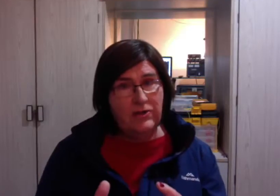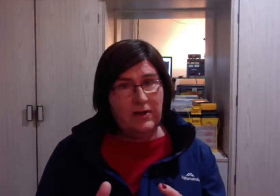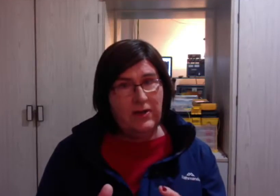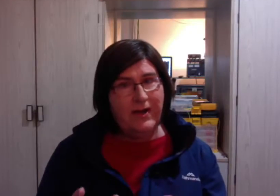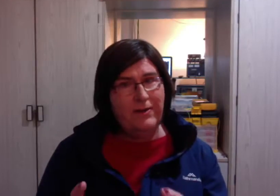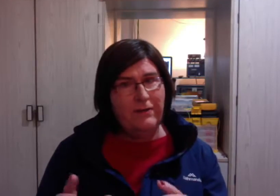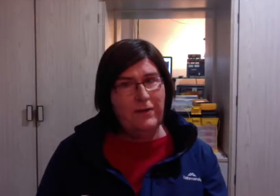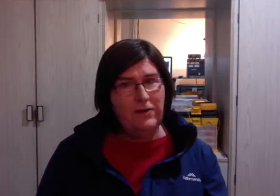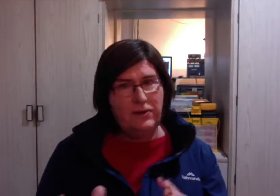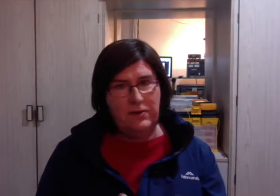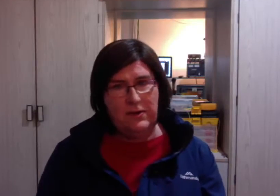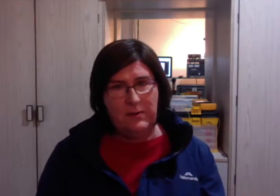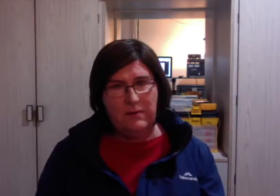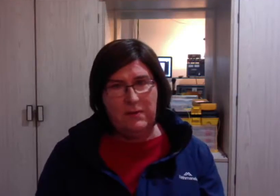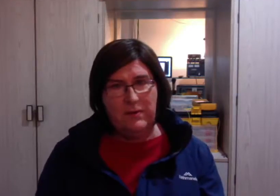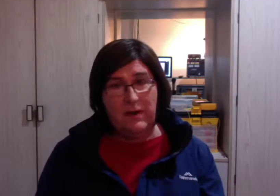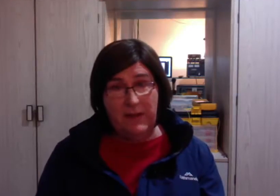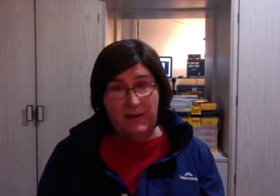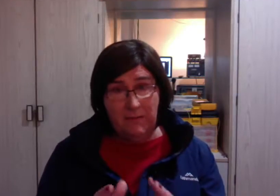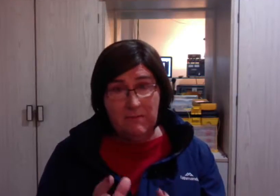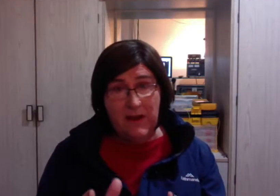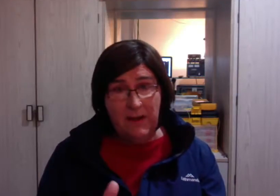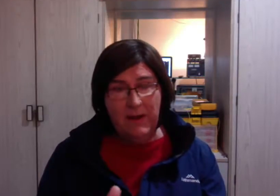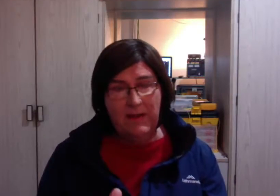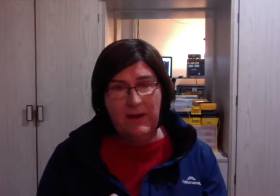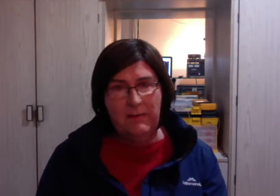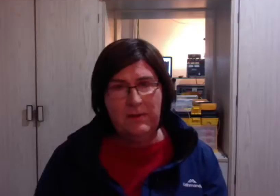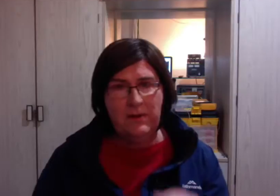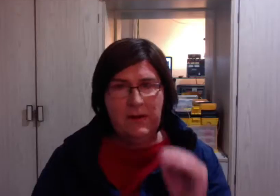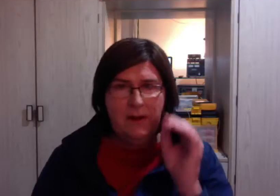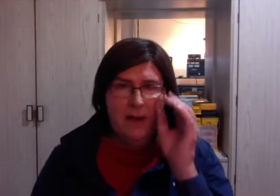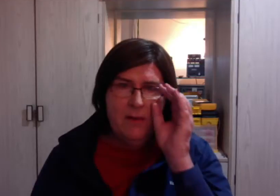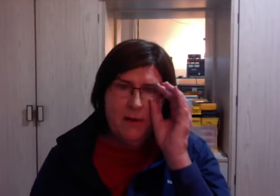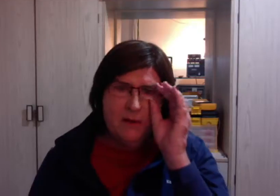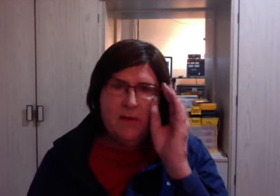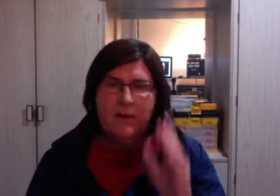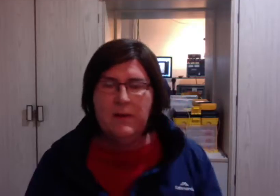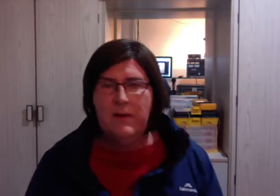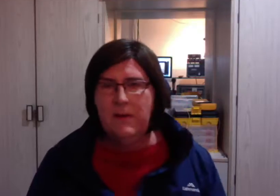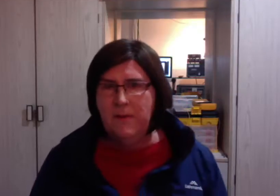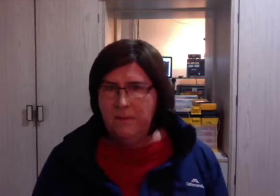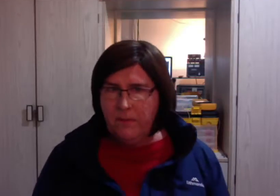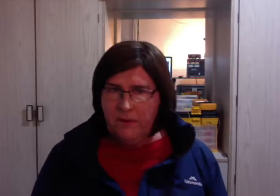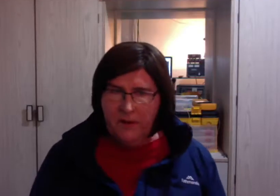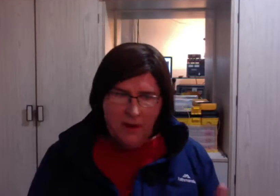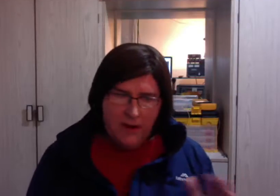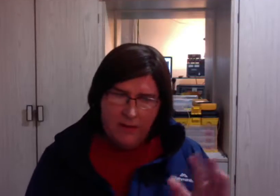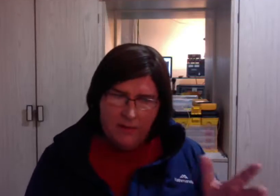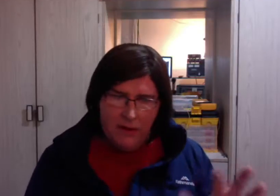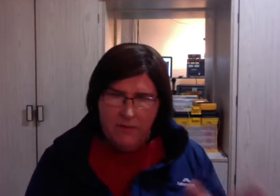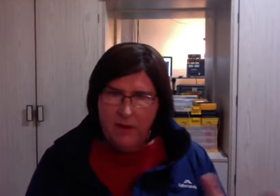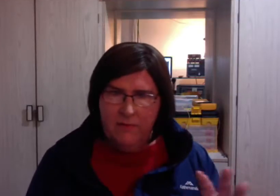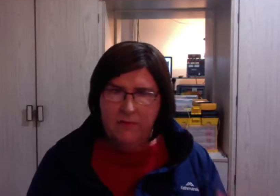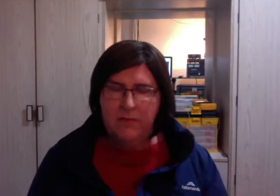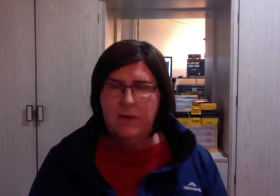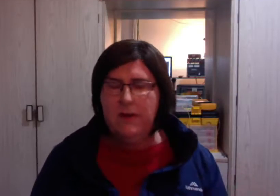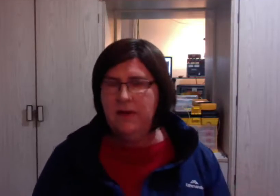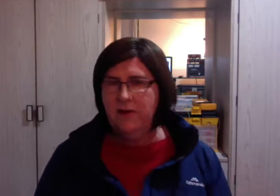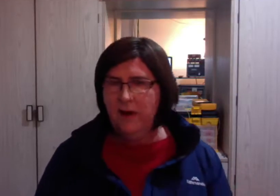truck tyre and you fit it to a typical four-wheel drive, that's around about the number you're going to come out with, somewhere in that 35 to 40 PSI